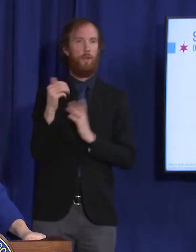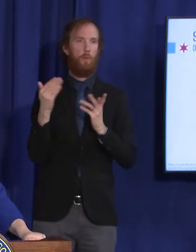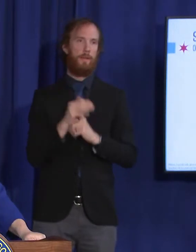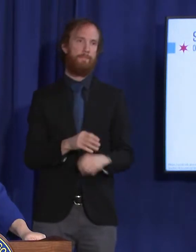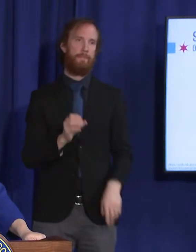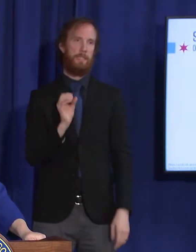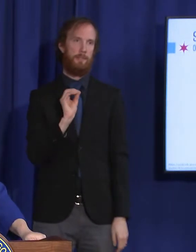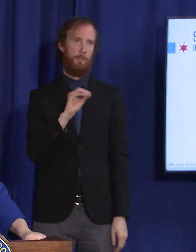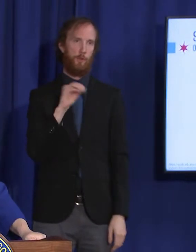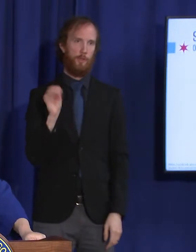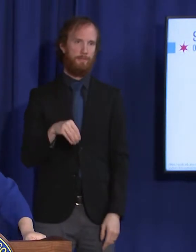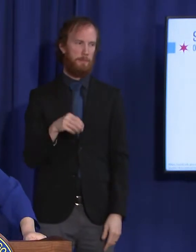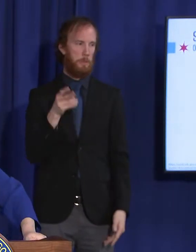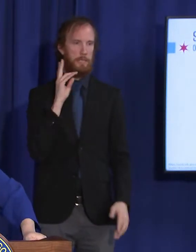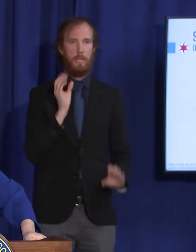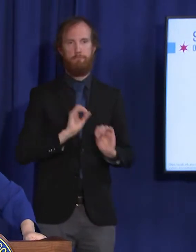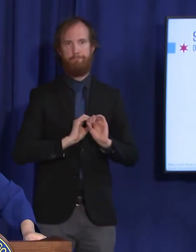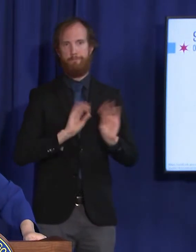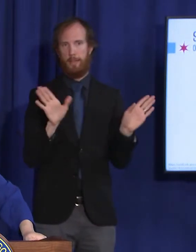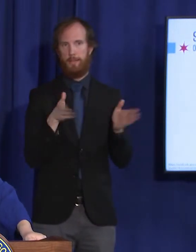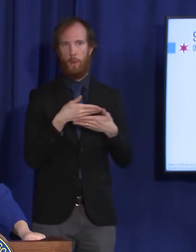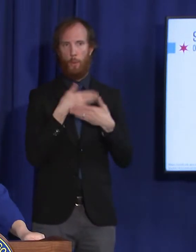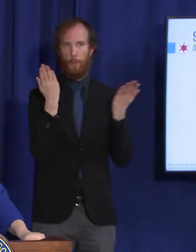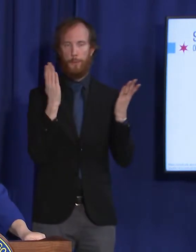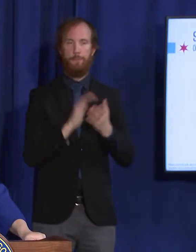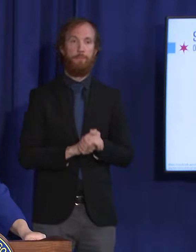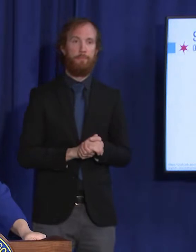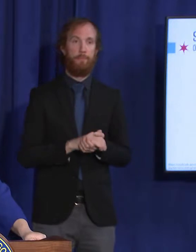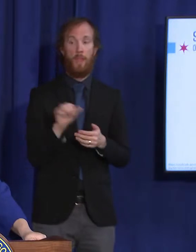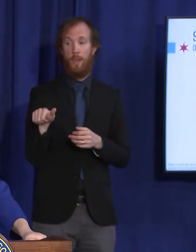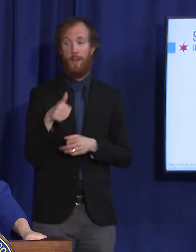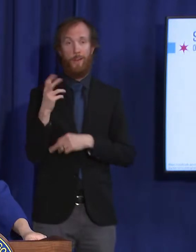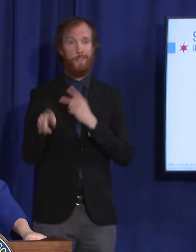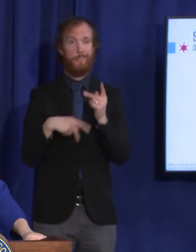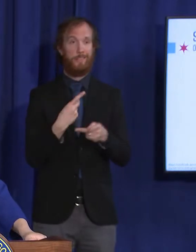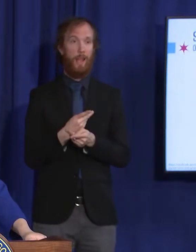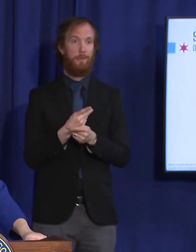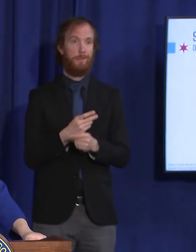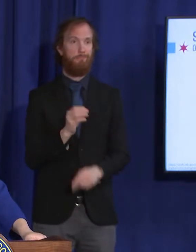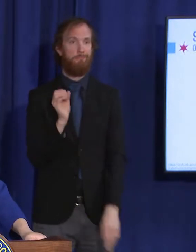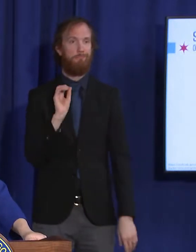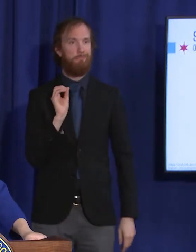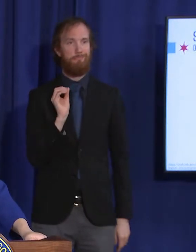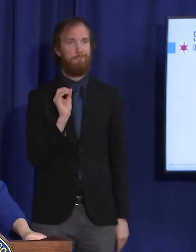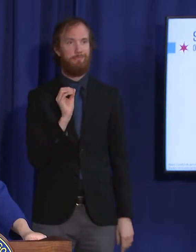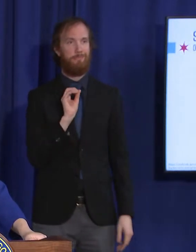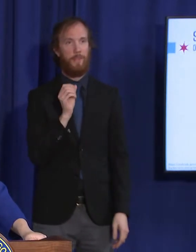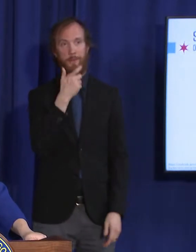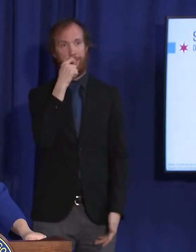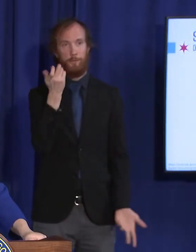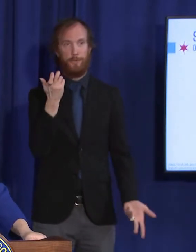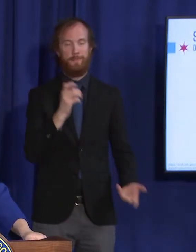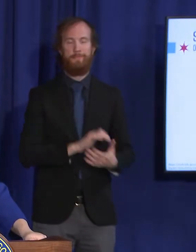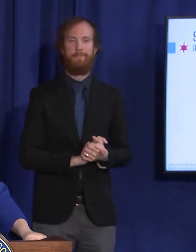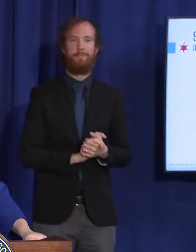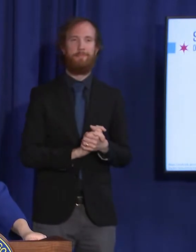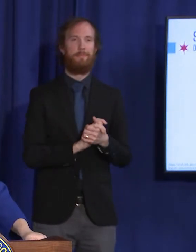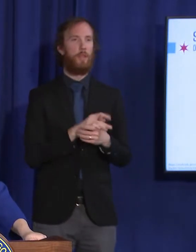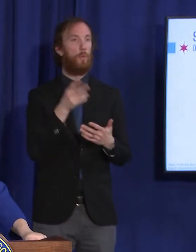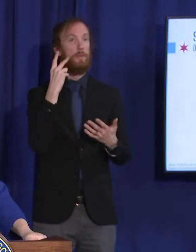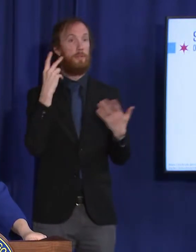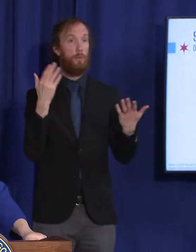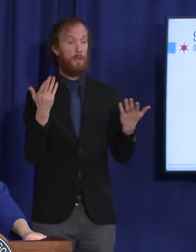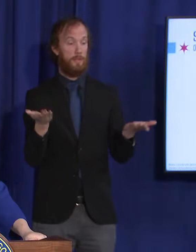seeing any Delta. Other variants, 0%. We're not seeing anything else interesting. All we're seeing right now